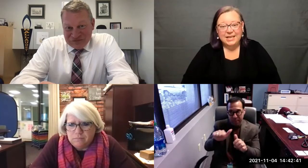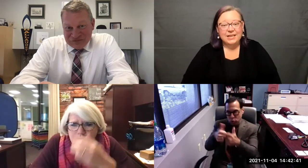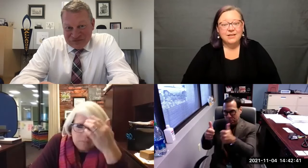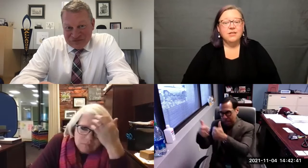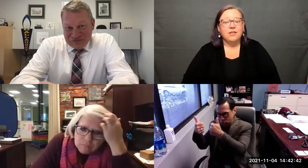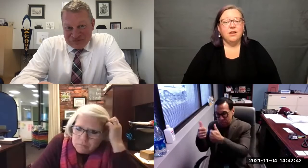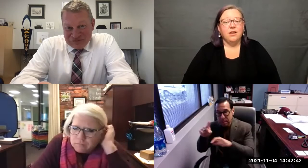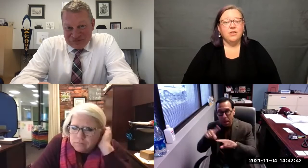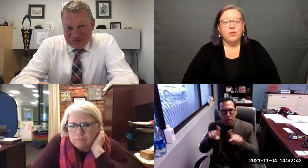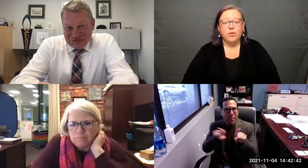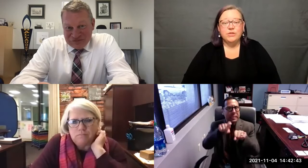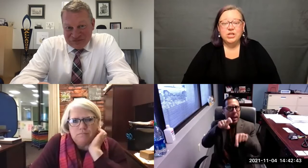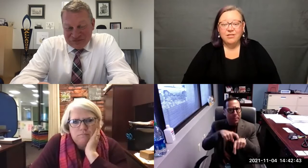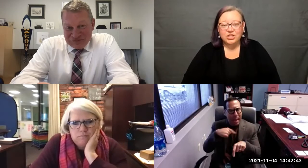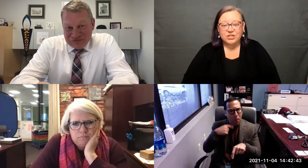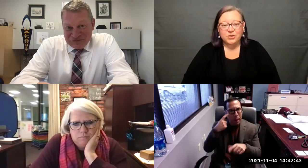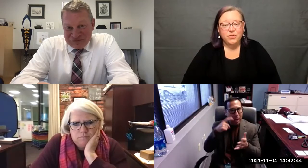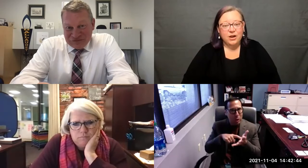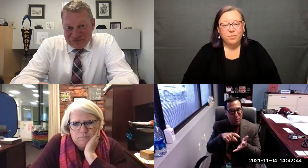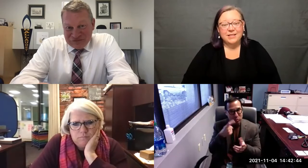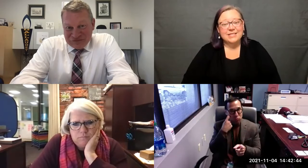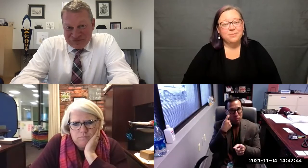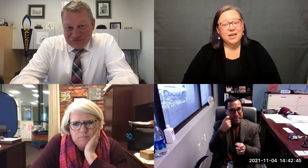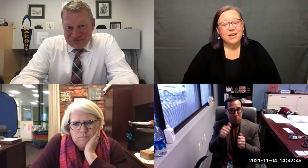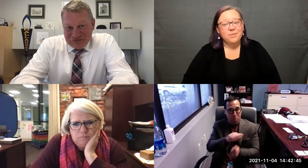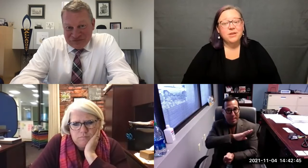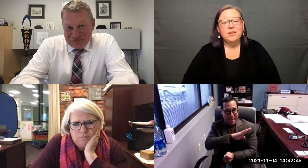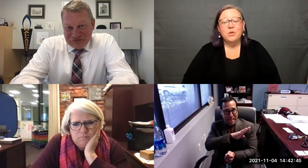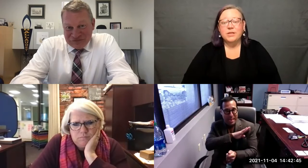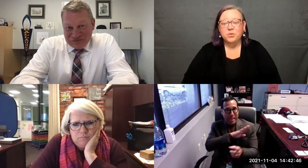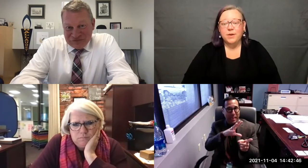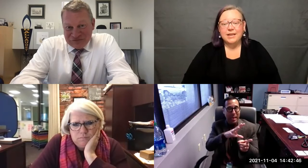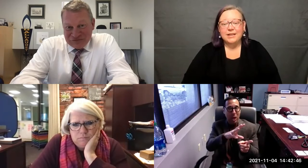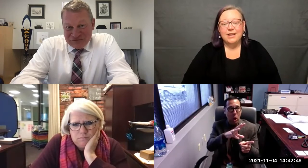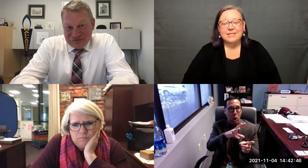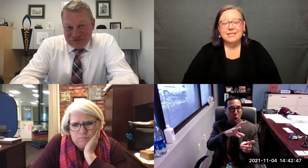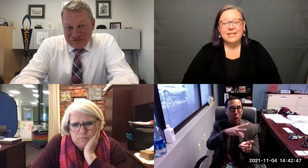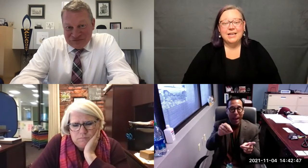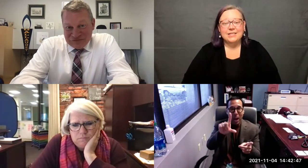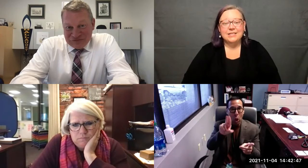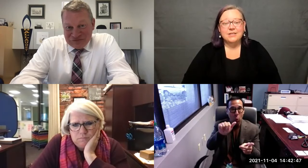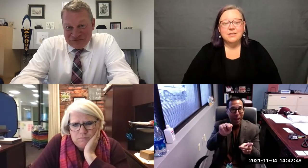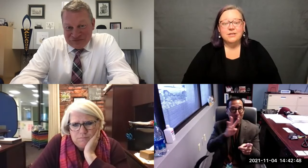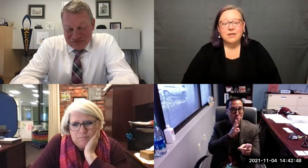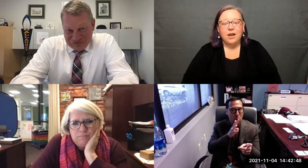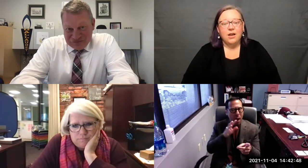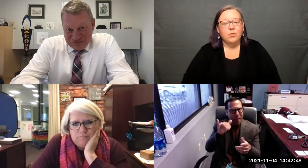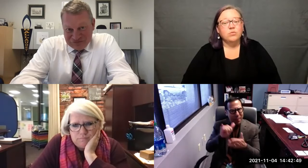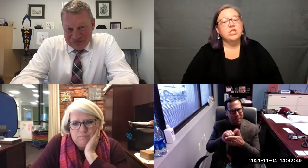said, those challenges are there, but at the same time, we do recognize that just